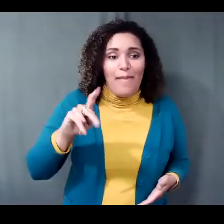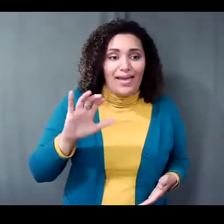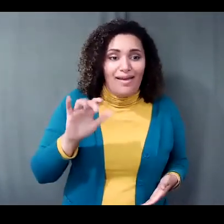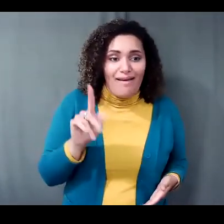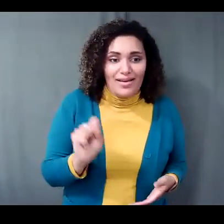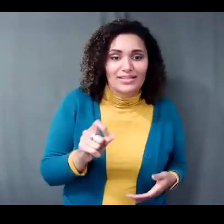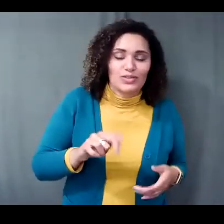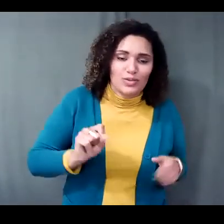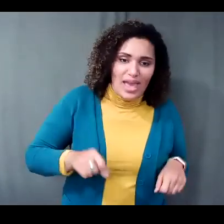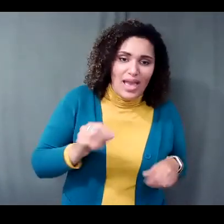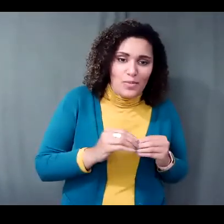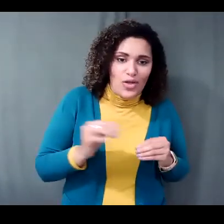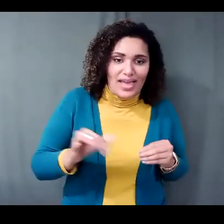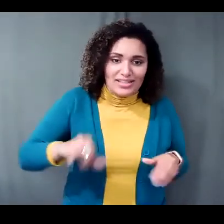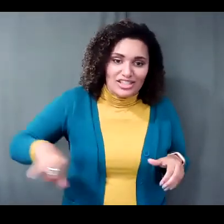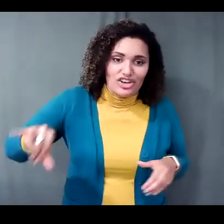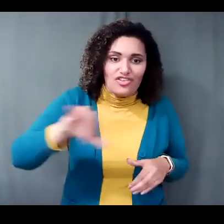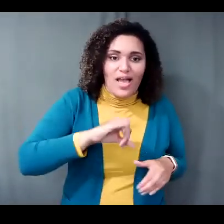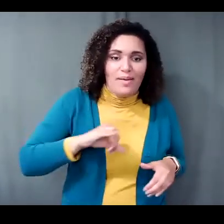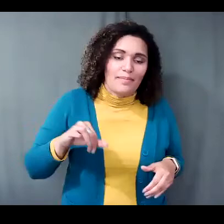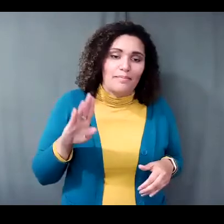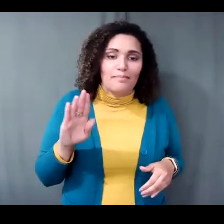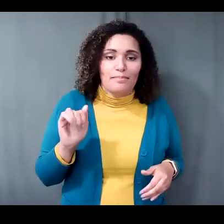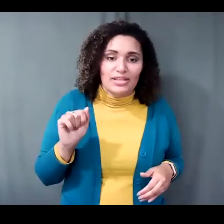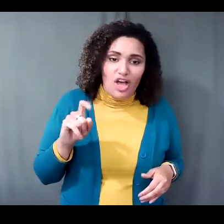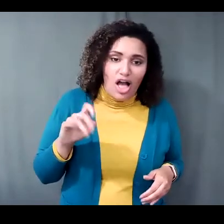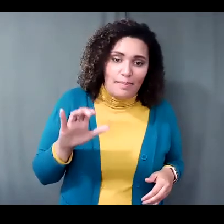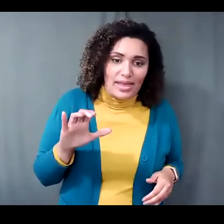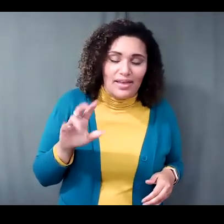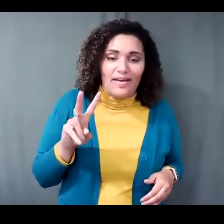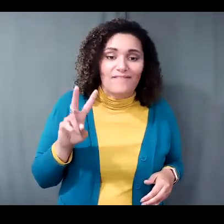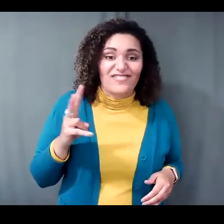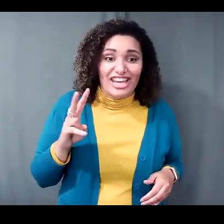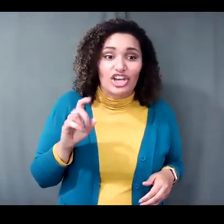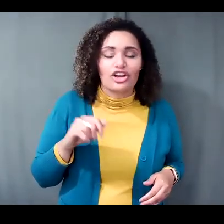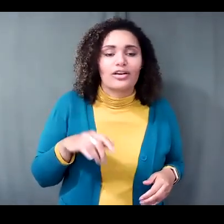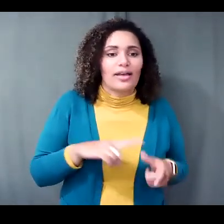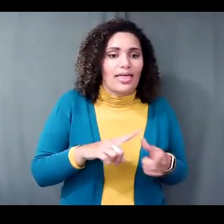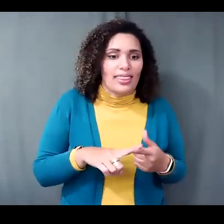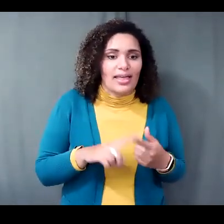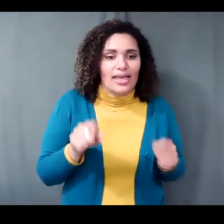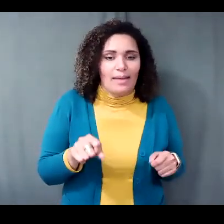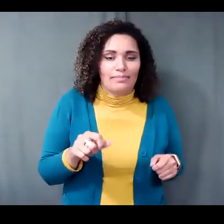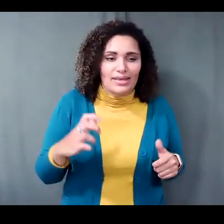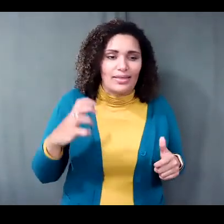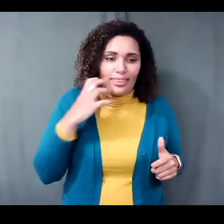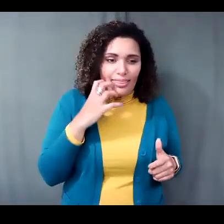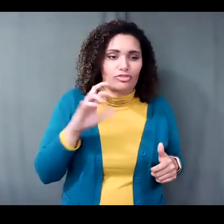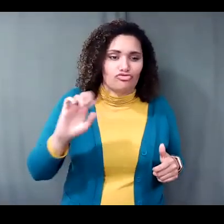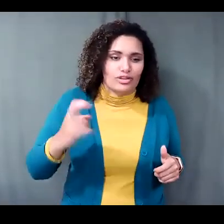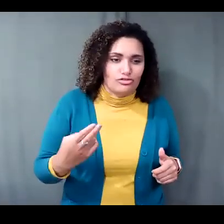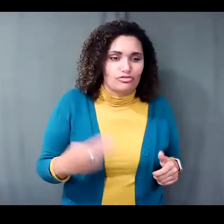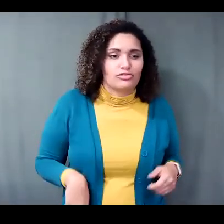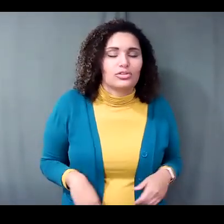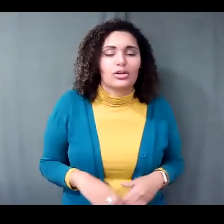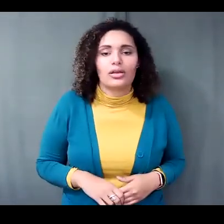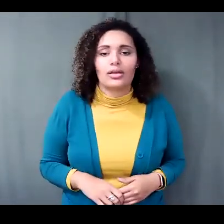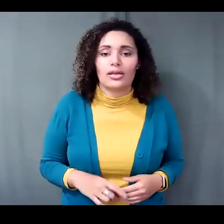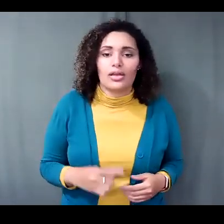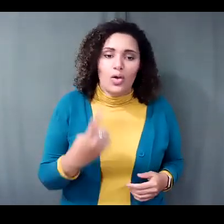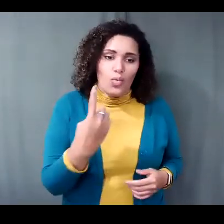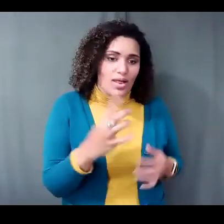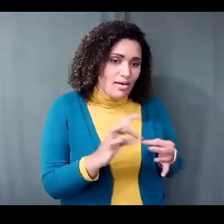like antipasti plate kind of, and if you have salamis and cheeses and that type of thing, they'll go great with it. And